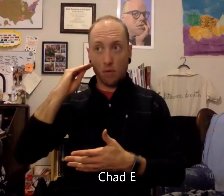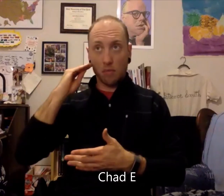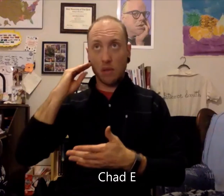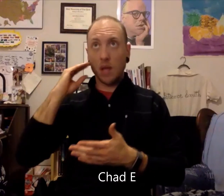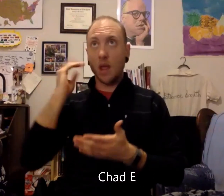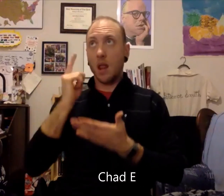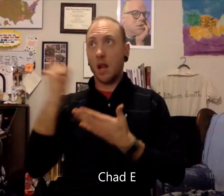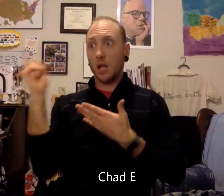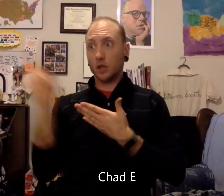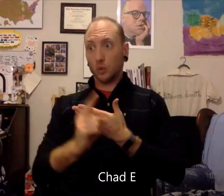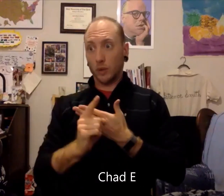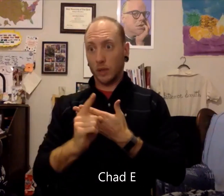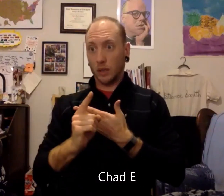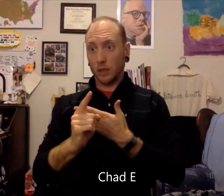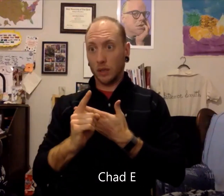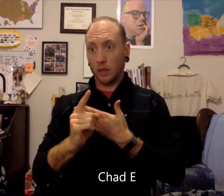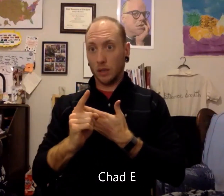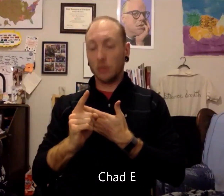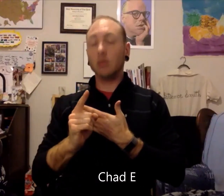my first meeting of Alcoholics Anonymous. I was drunk,